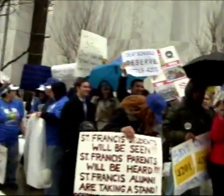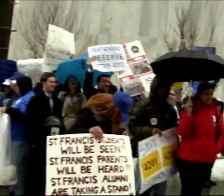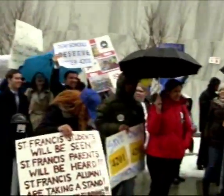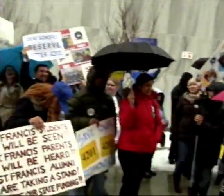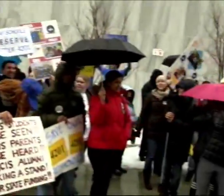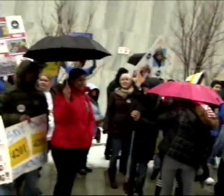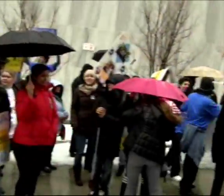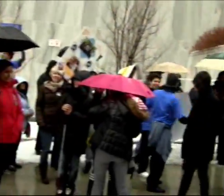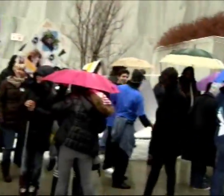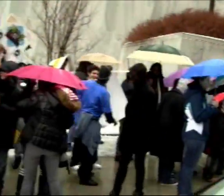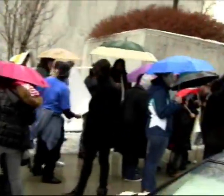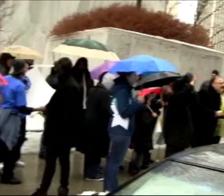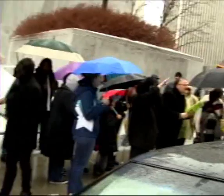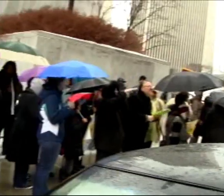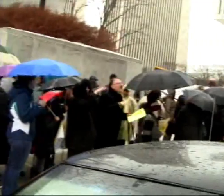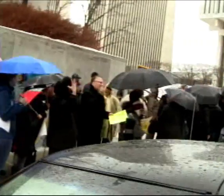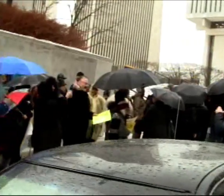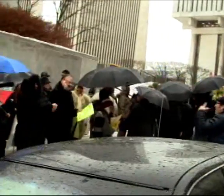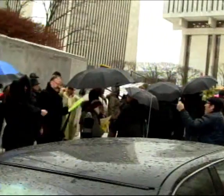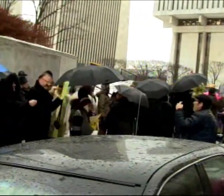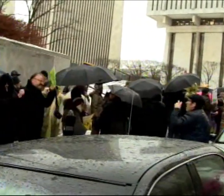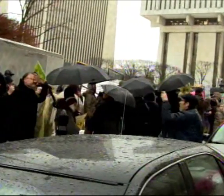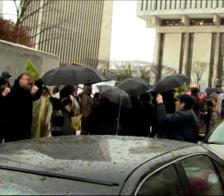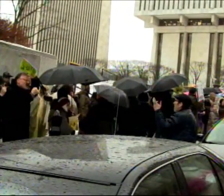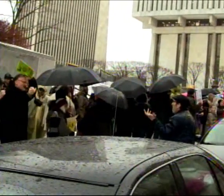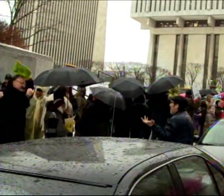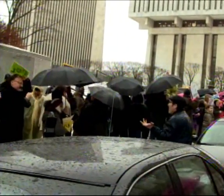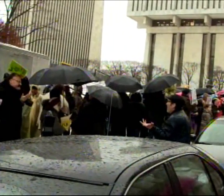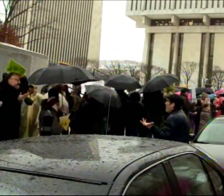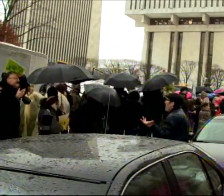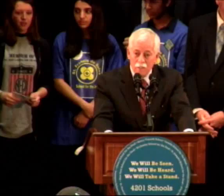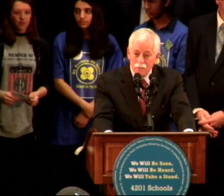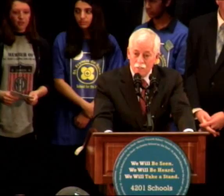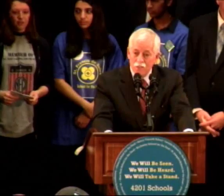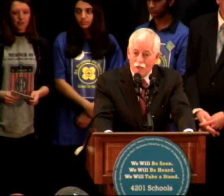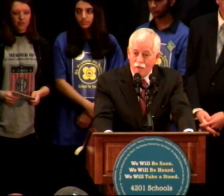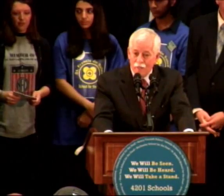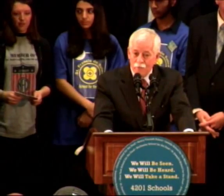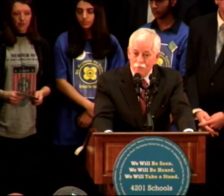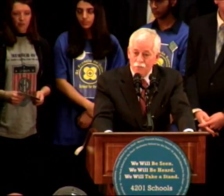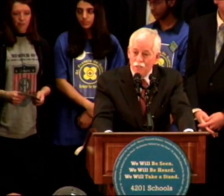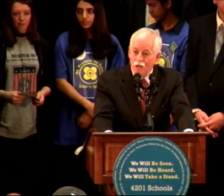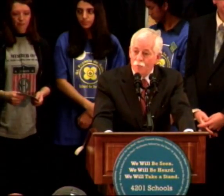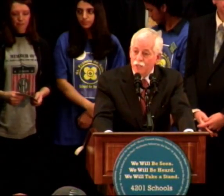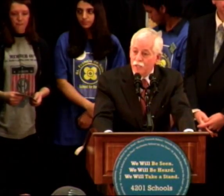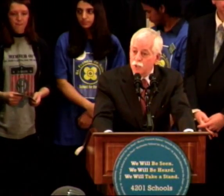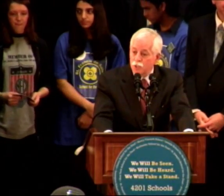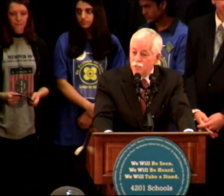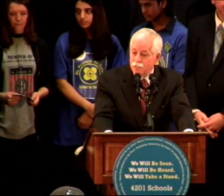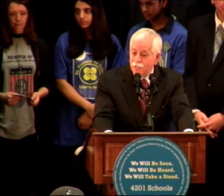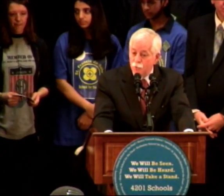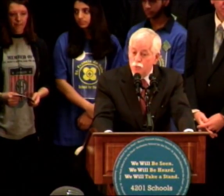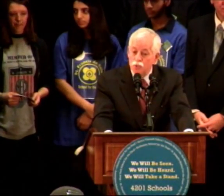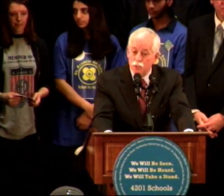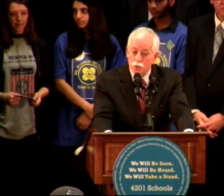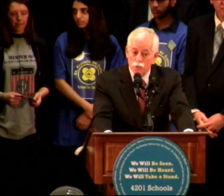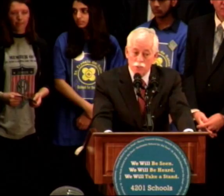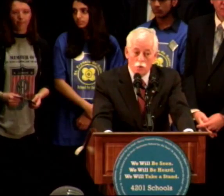Senate, or whether we are in the governor's office, that we need to honor an obligation that's now two centuries